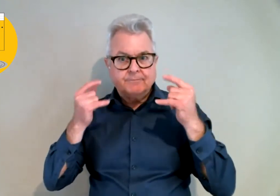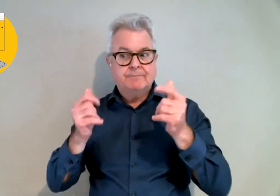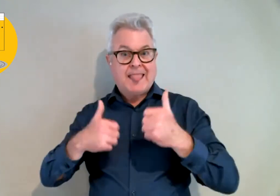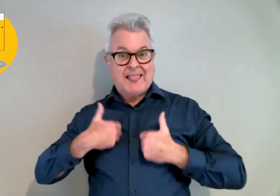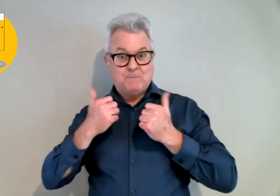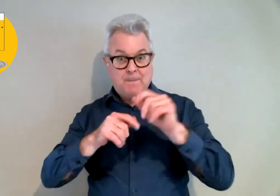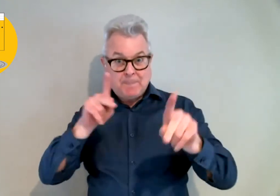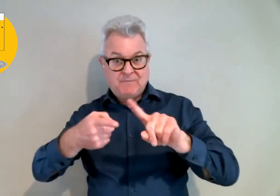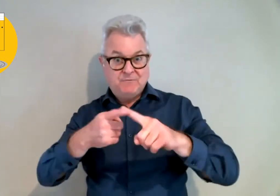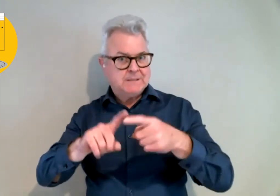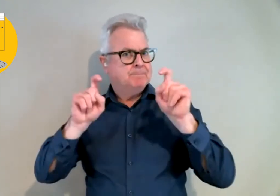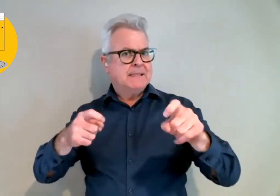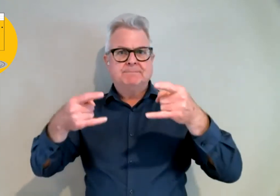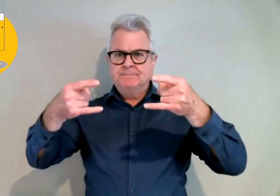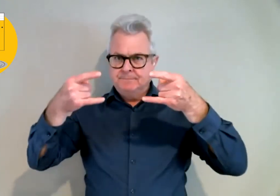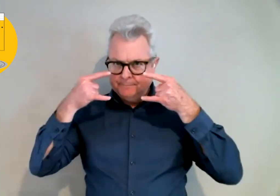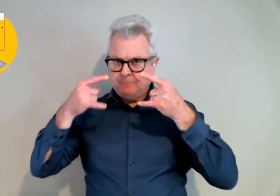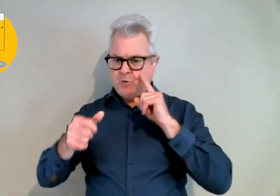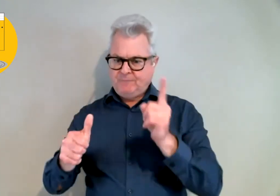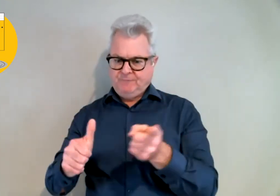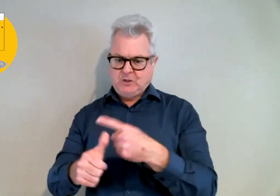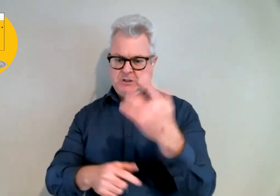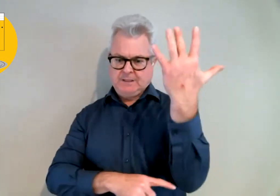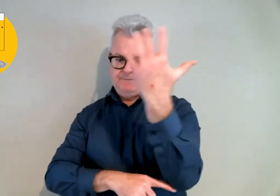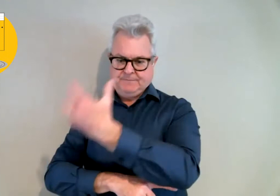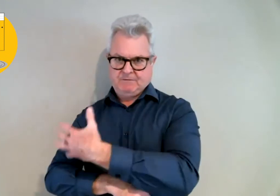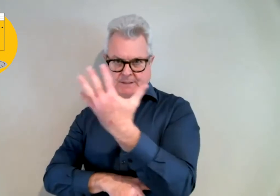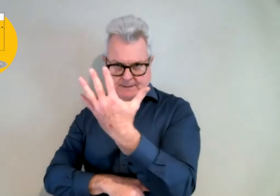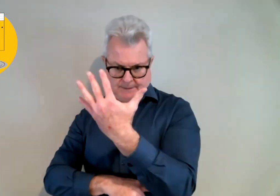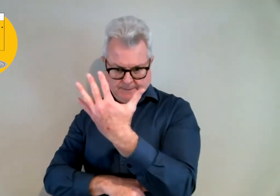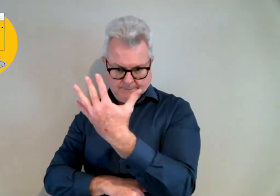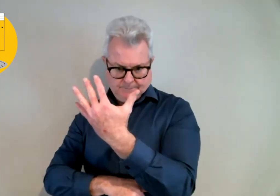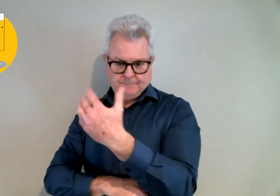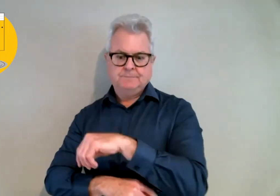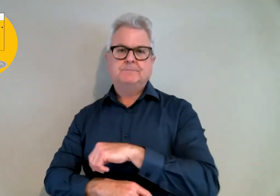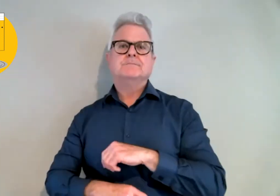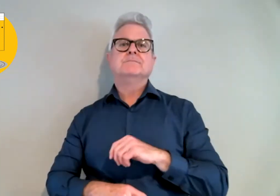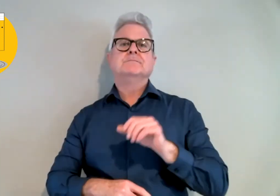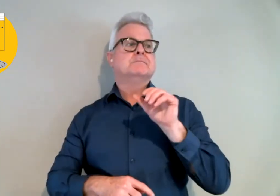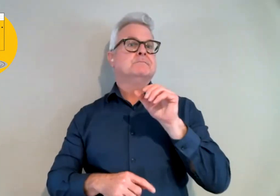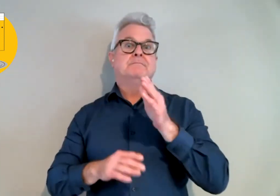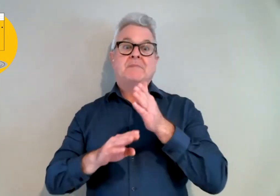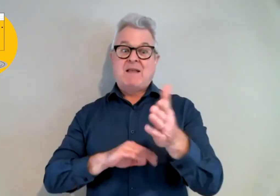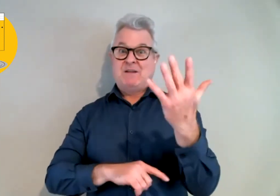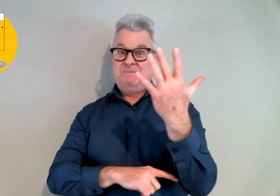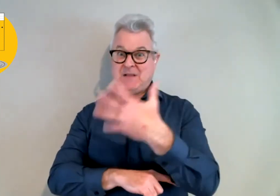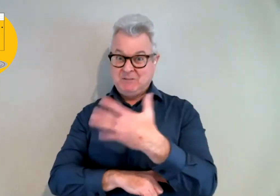5 days wearing a mask, because of the fact that you may be living with people or other roommates for the first 5 days that you are